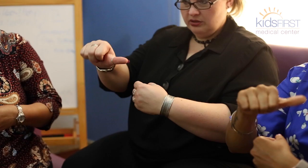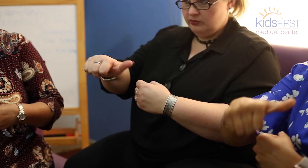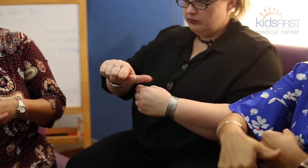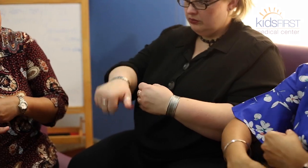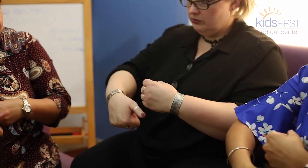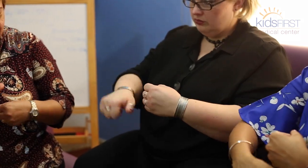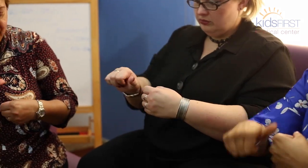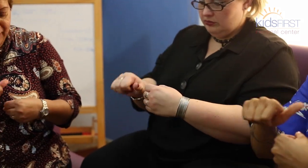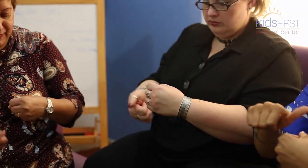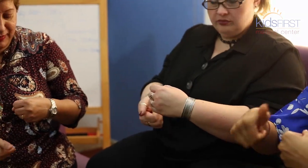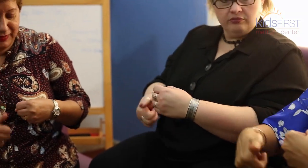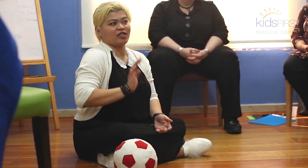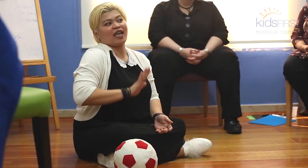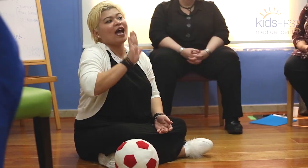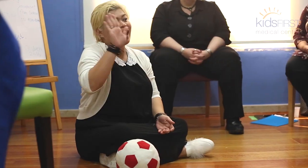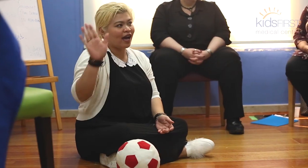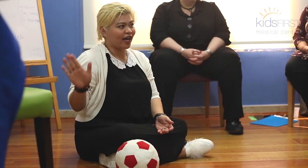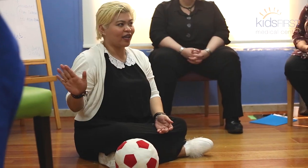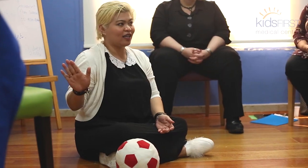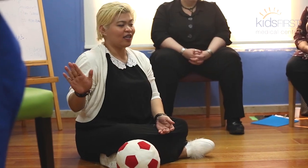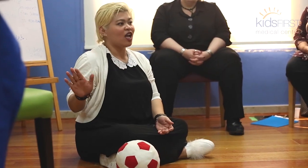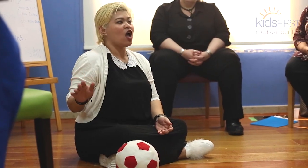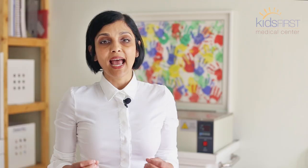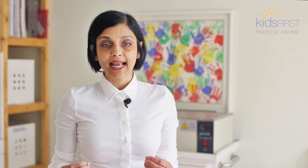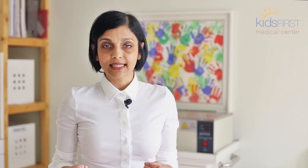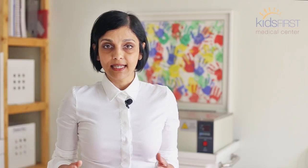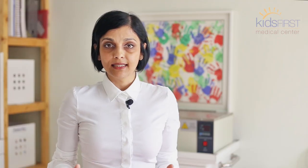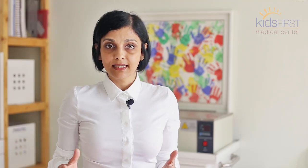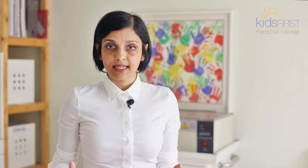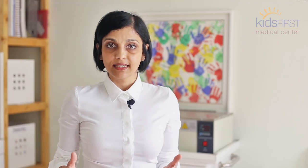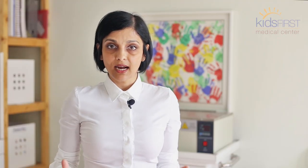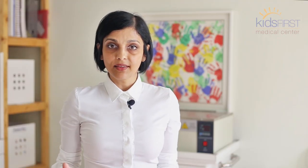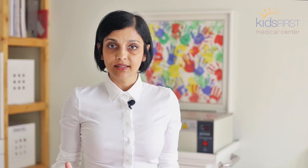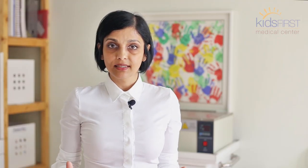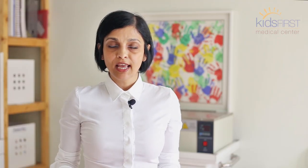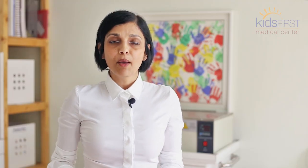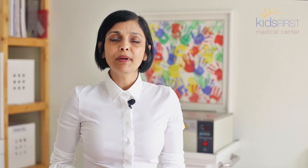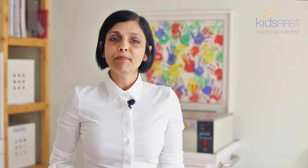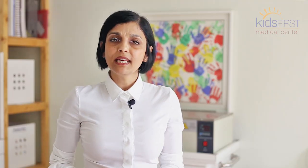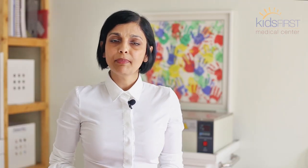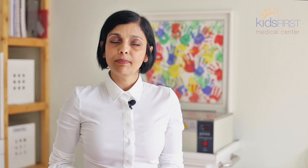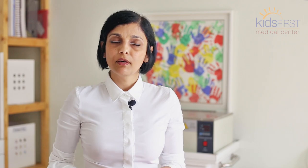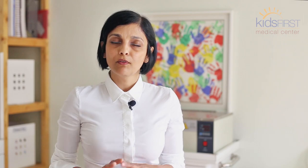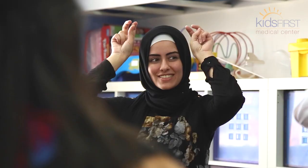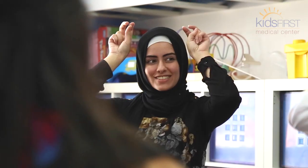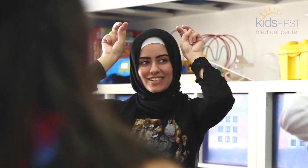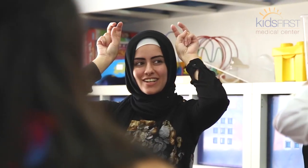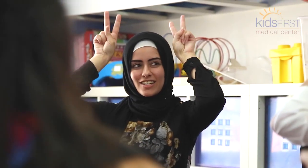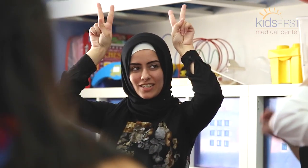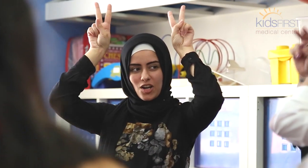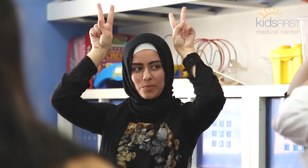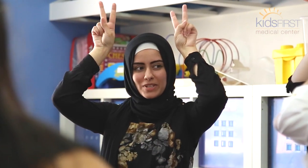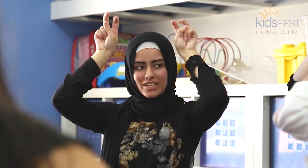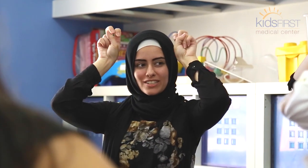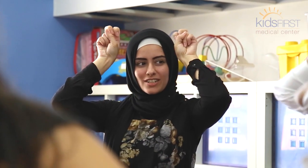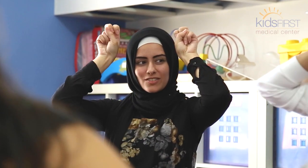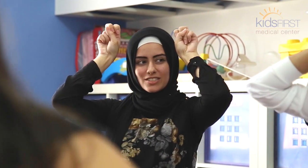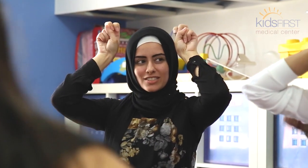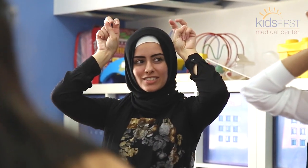to be able to communicate, to being understood and to understanding others, but many people of all different ages have real